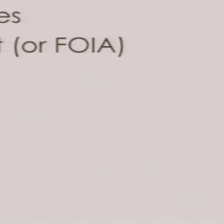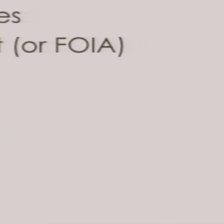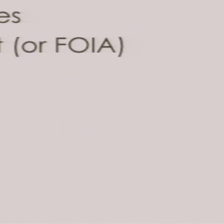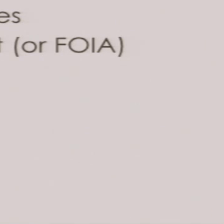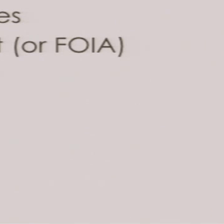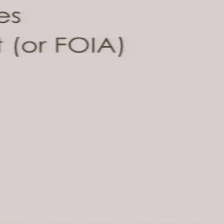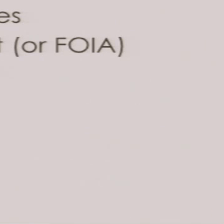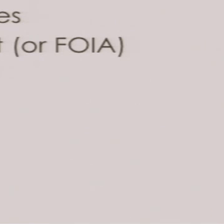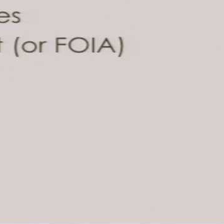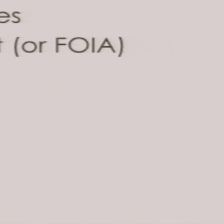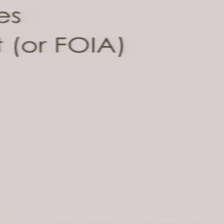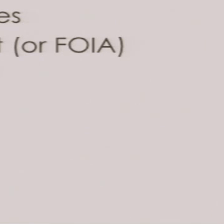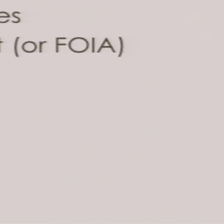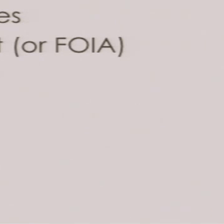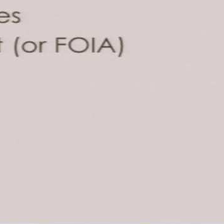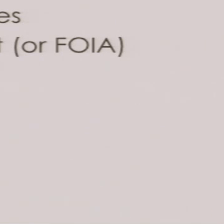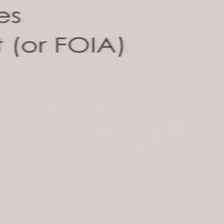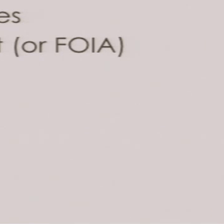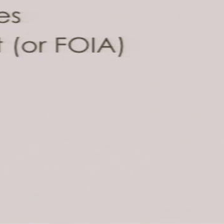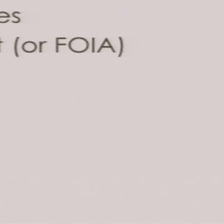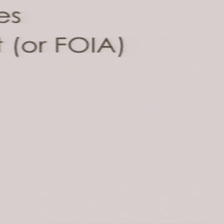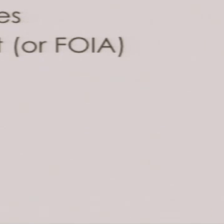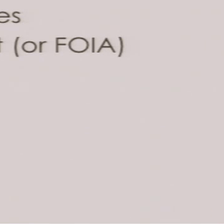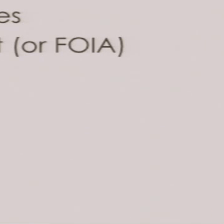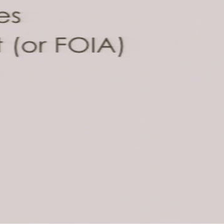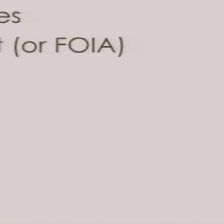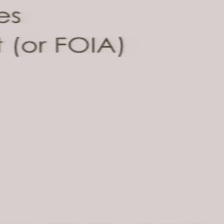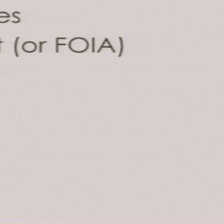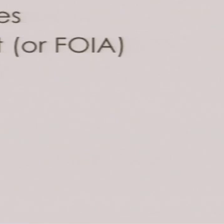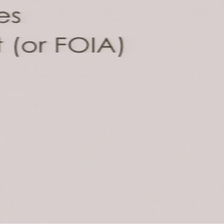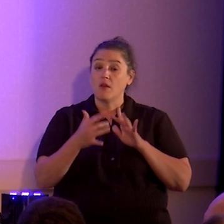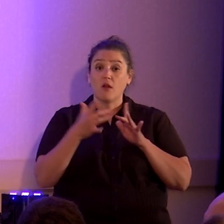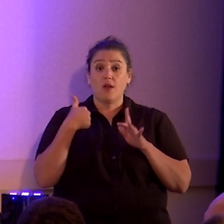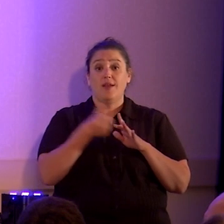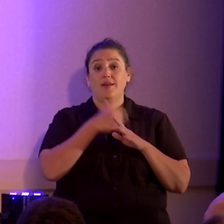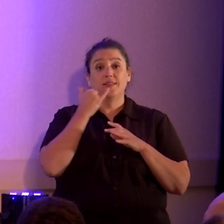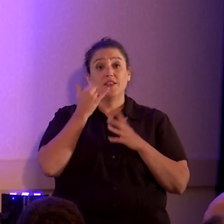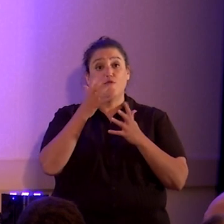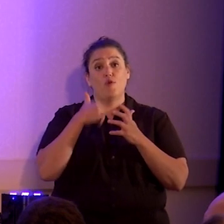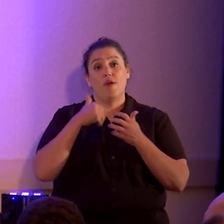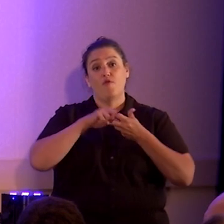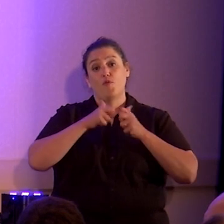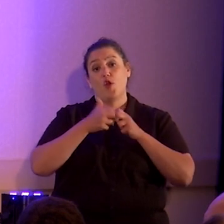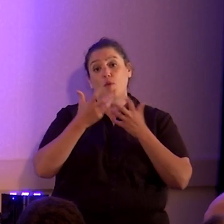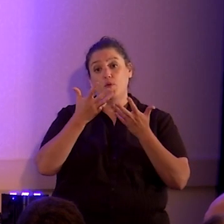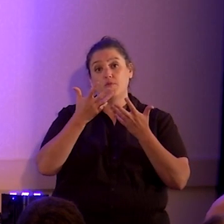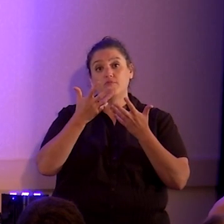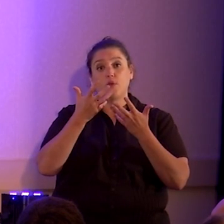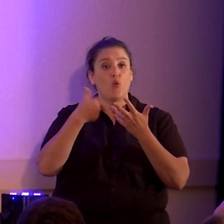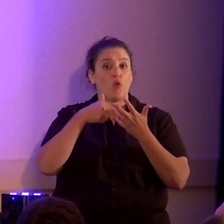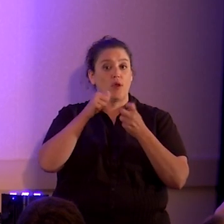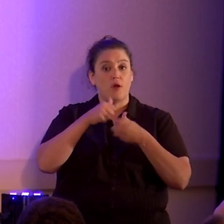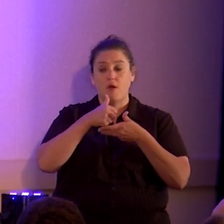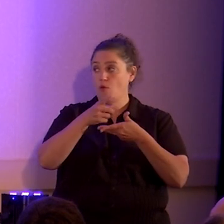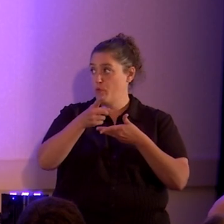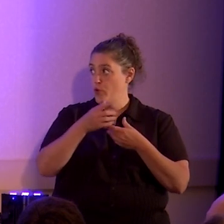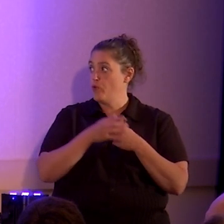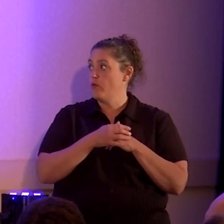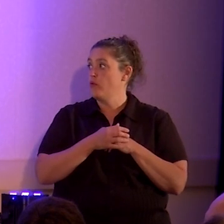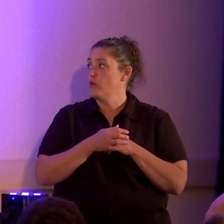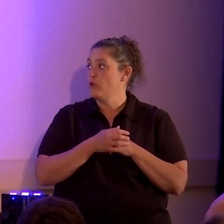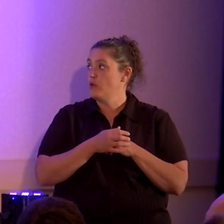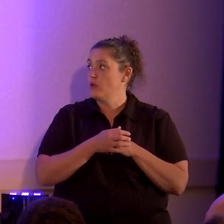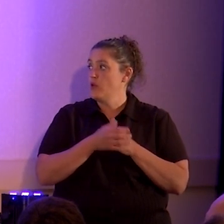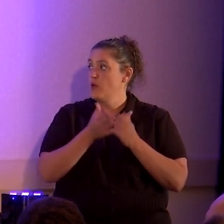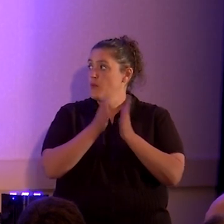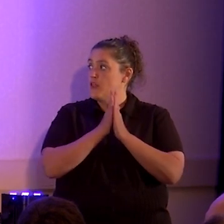Records Act request. Or contact us if you have a problem and you want help. We can help you do it. Petition your government for redress